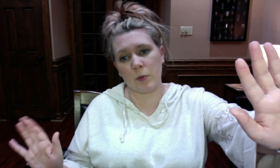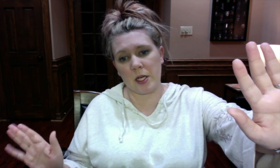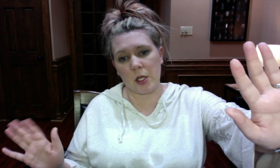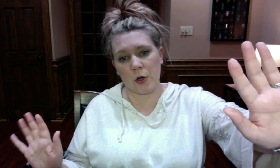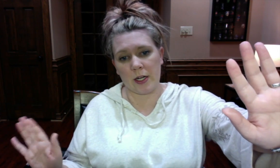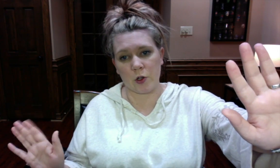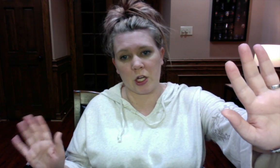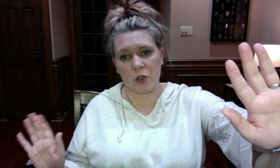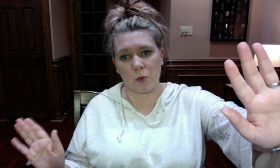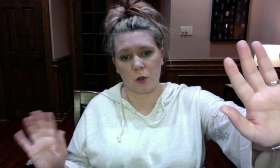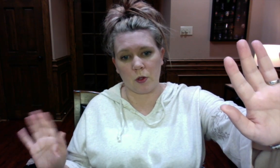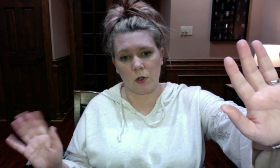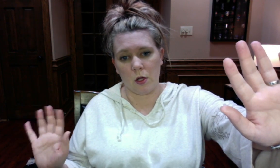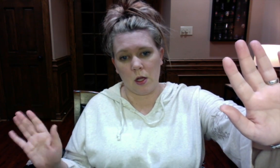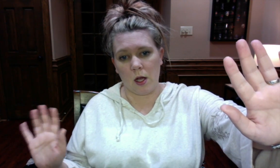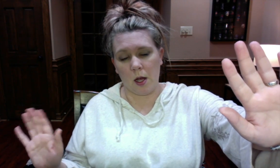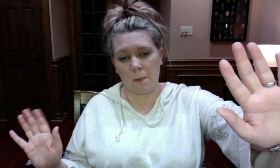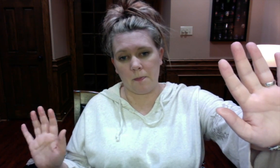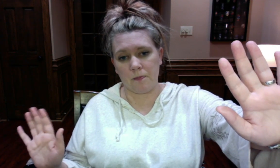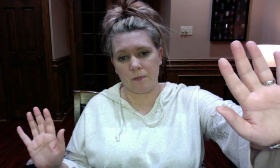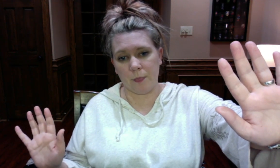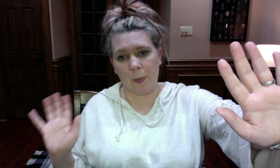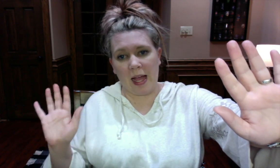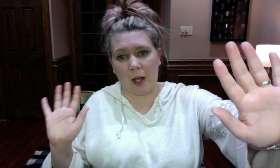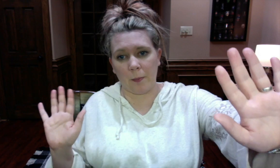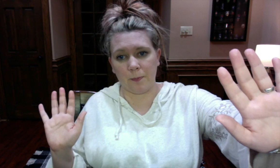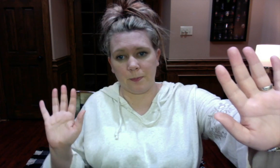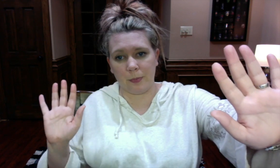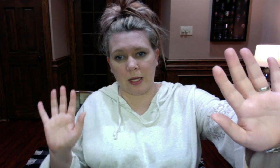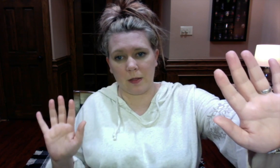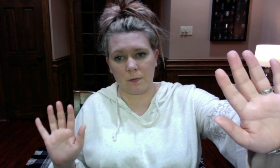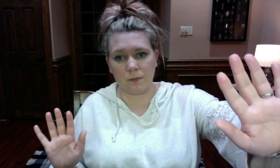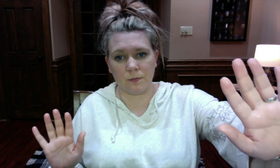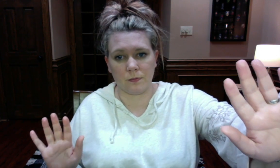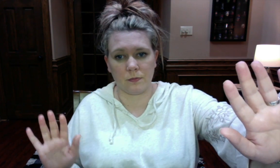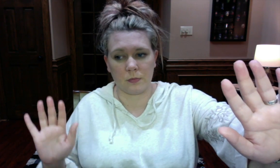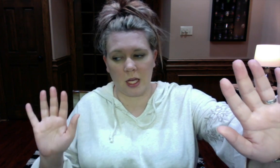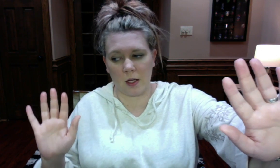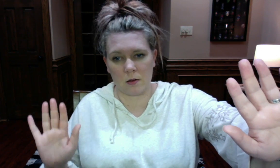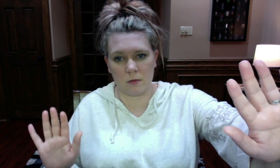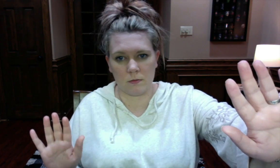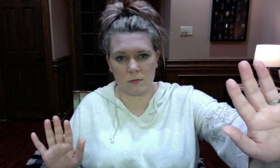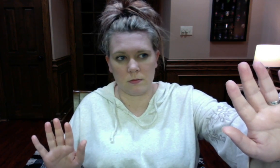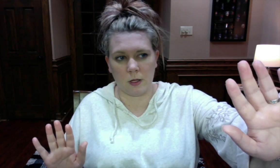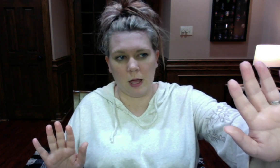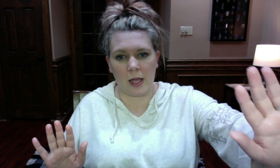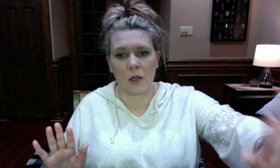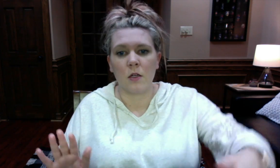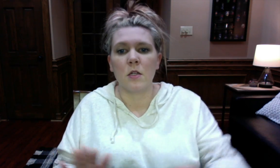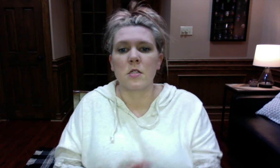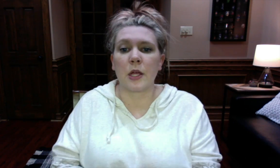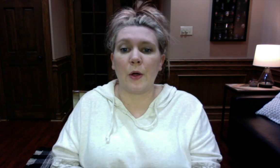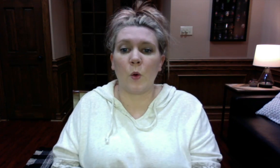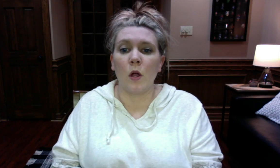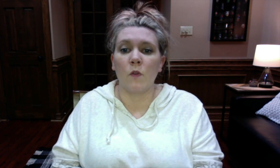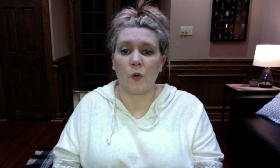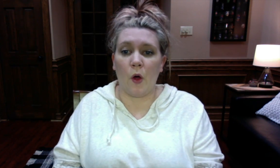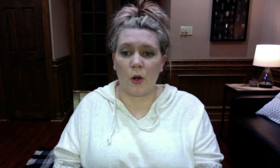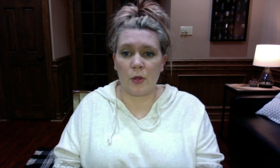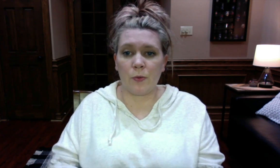be your interchangeable backup plan hand. Okay? So for all you